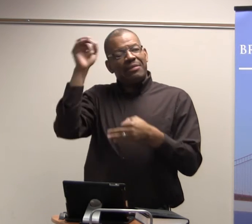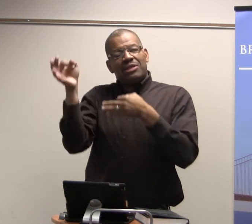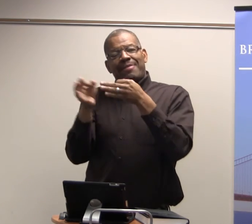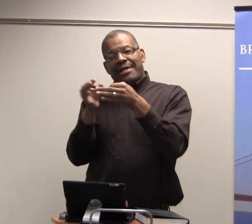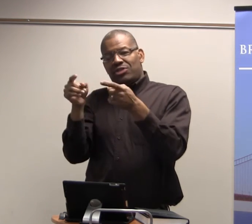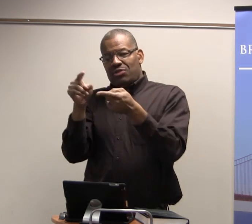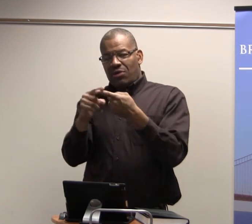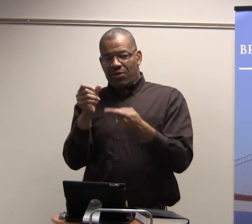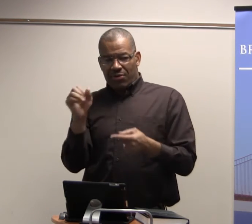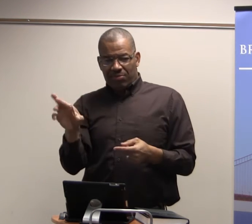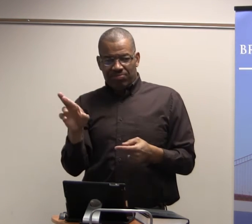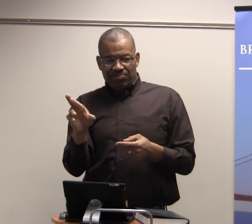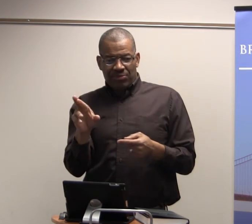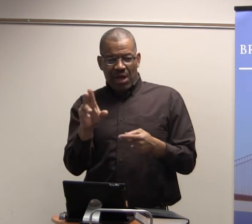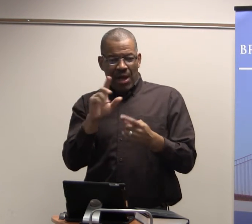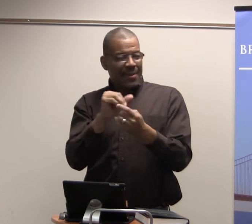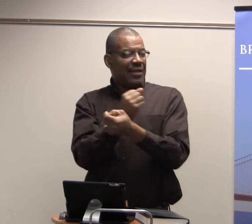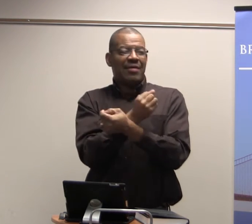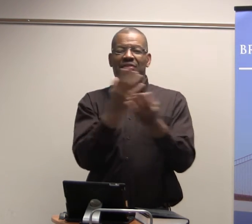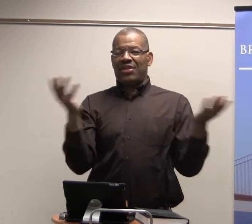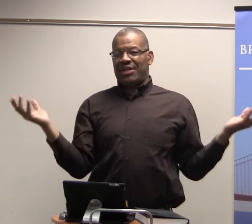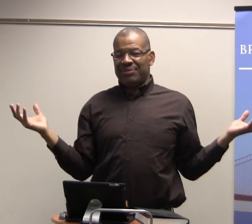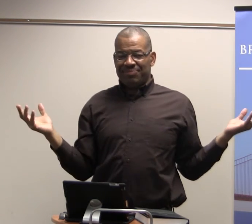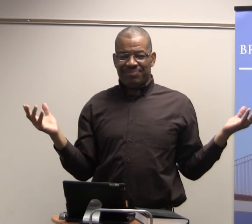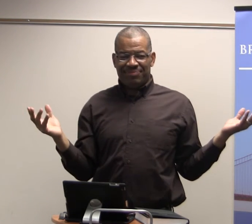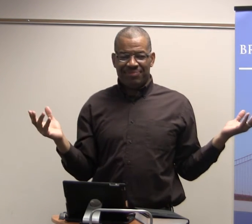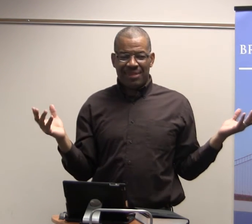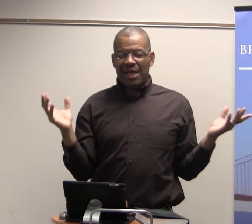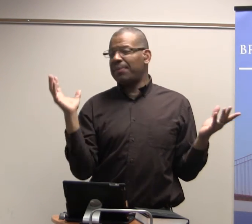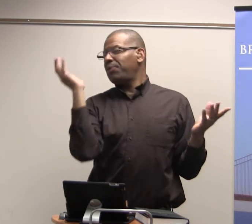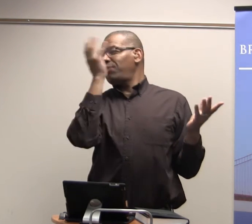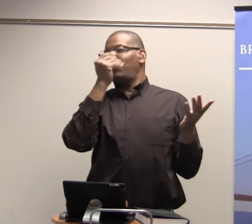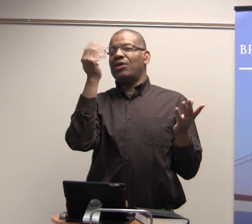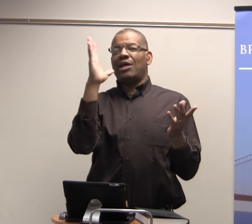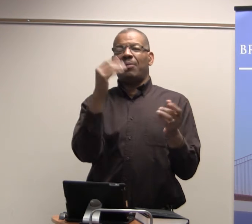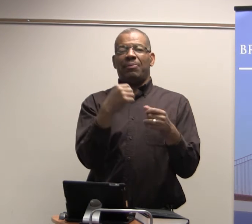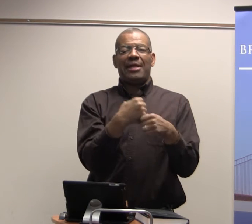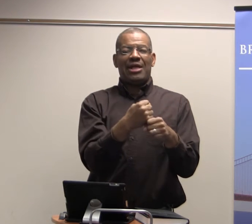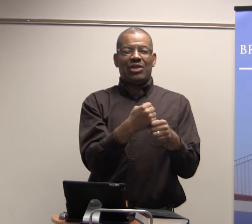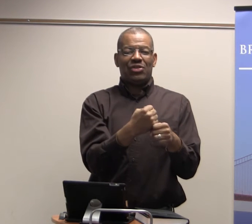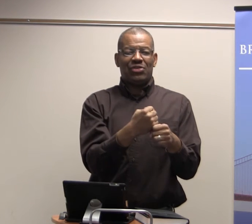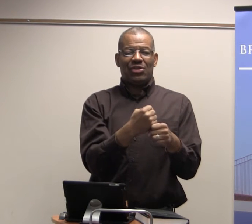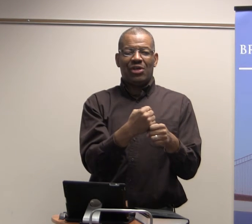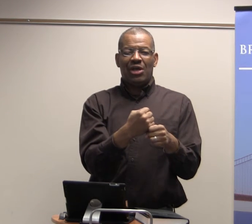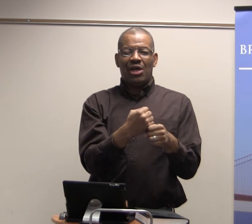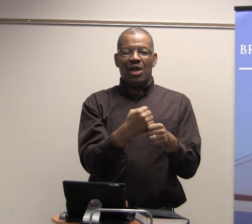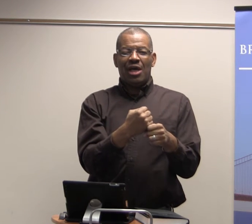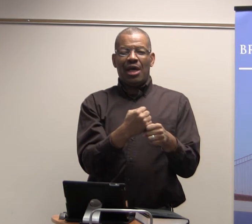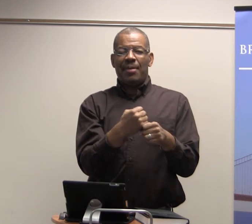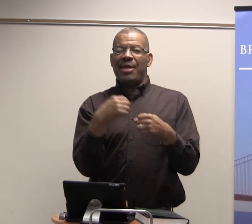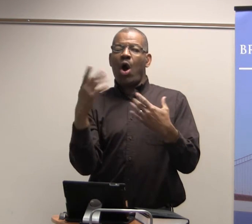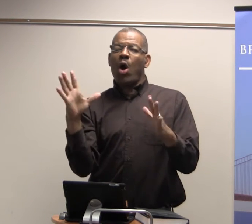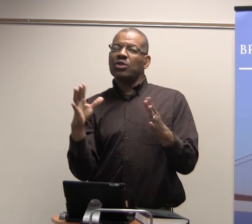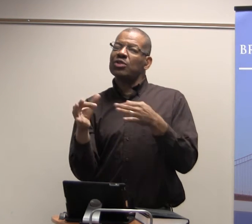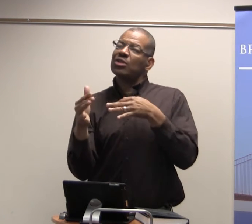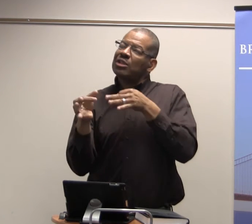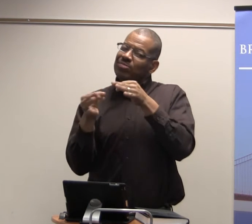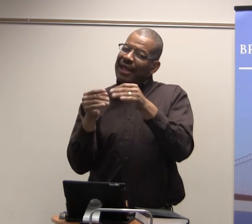Adam explained to her about everything, how beautiful God made us. He also explained